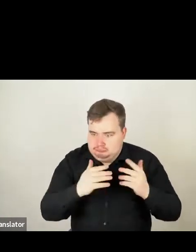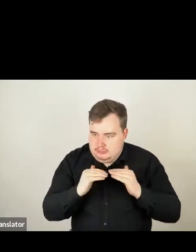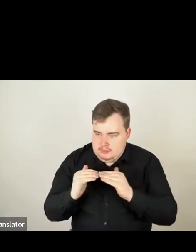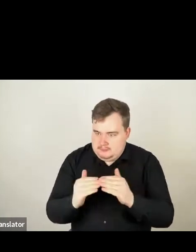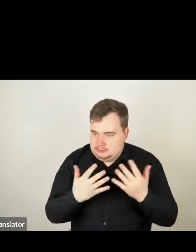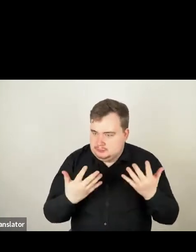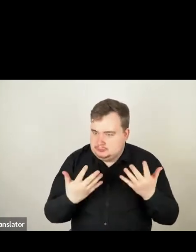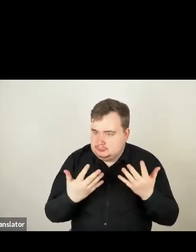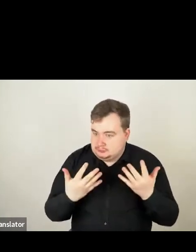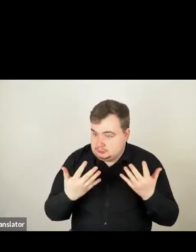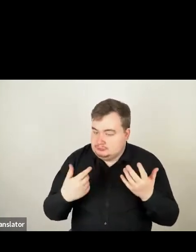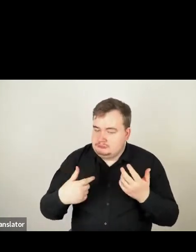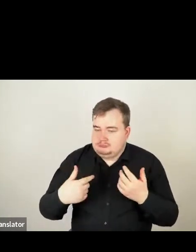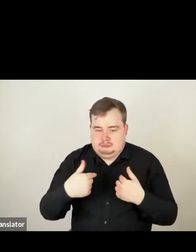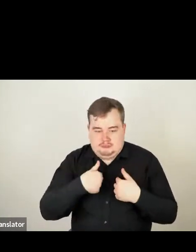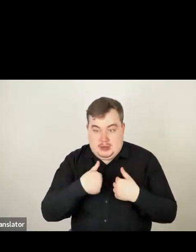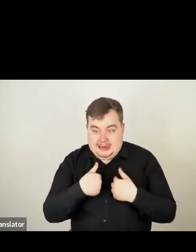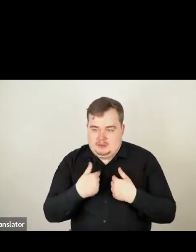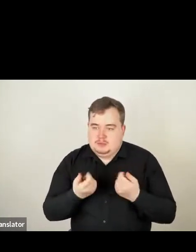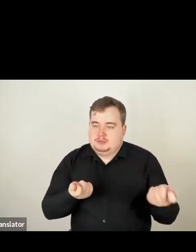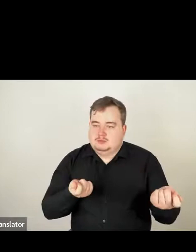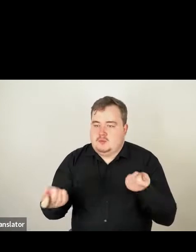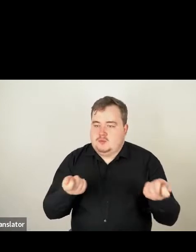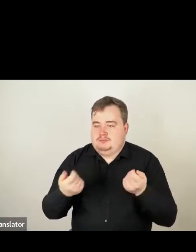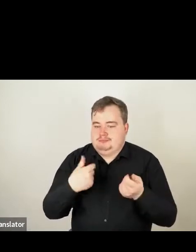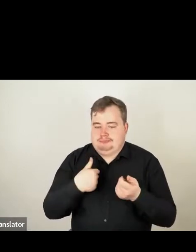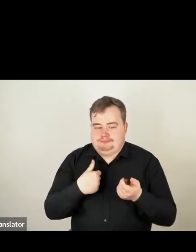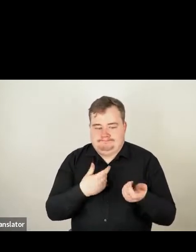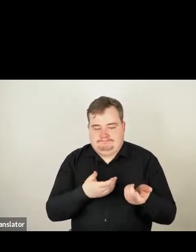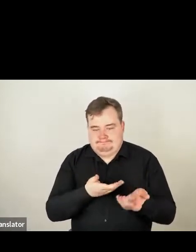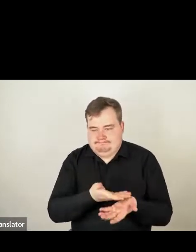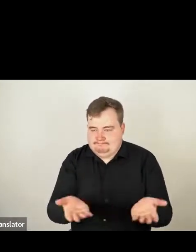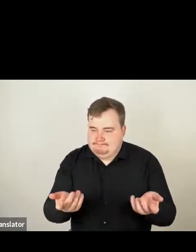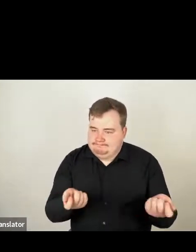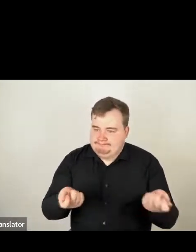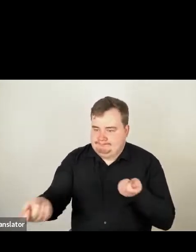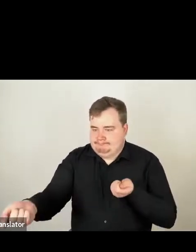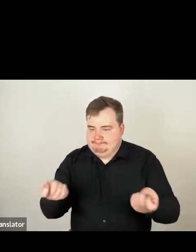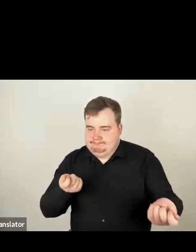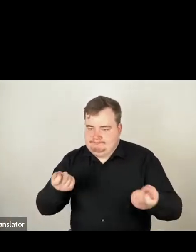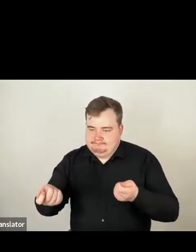authority. Foreign affairs, social issues,